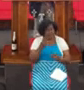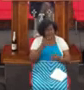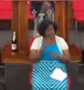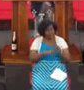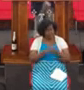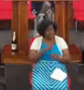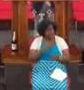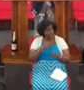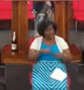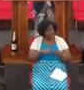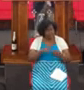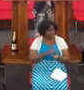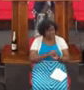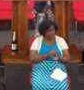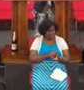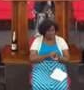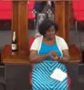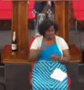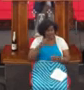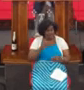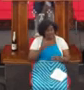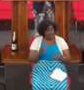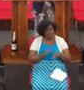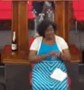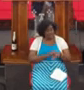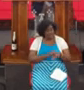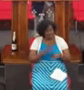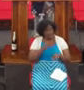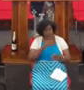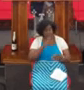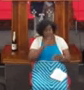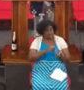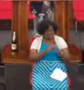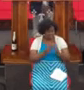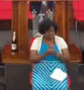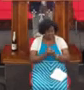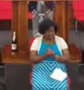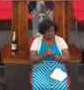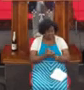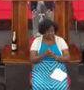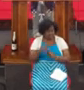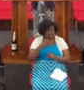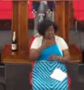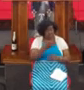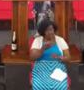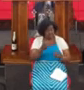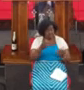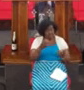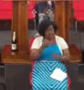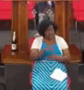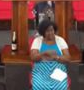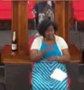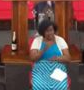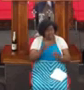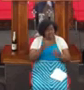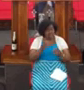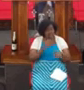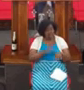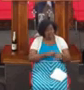12 long years. She said, if I can touch him, I will be changed. I'm telling you tonight, if you can touch Jesus through